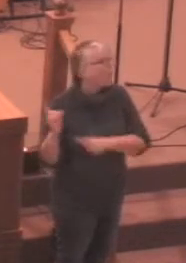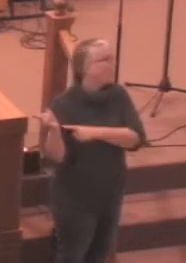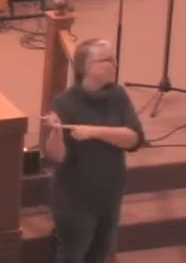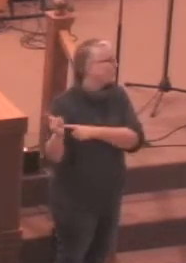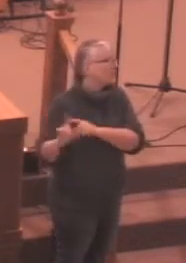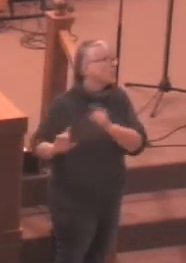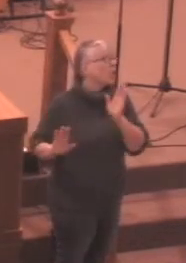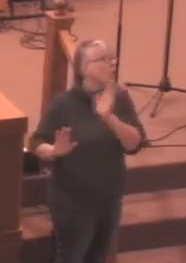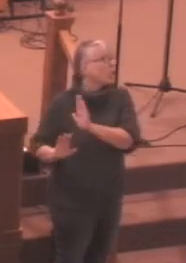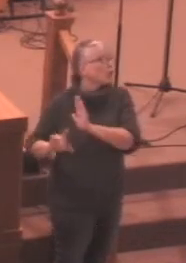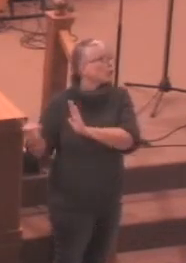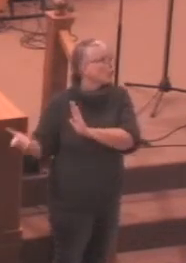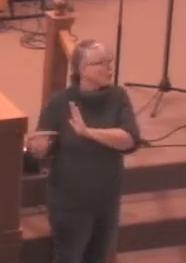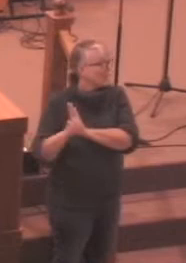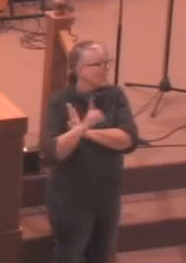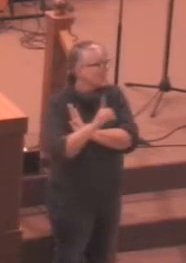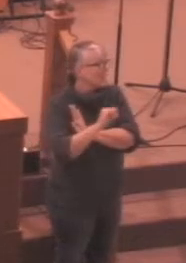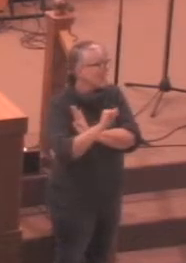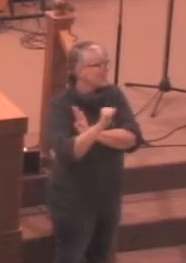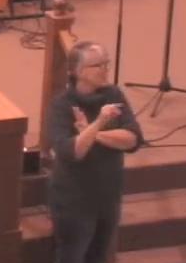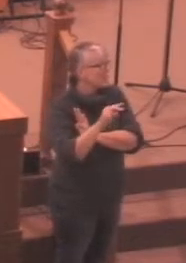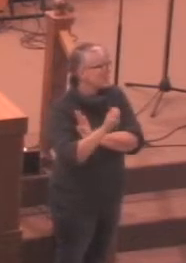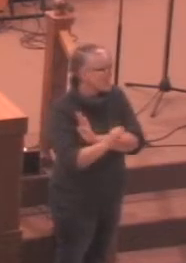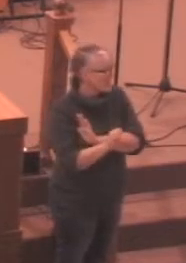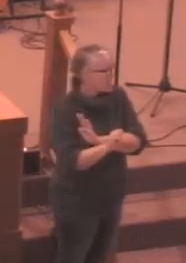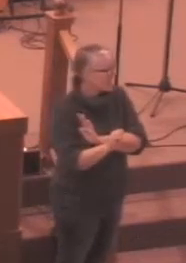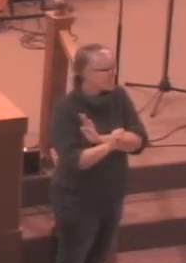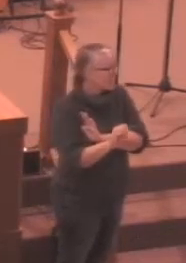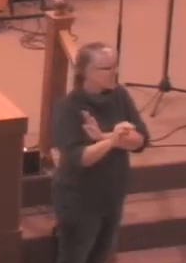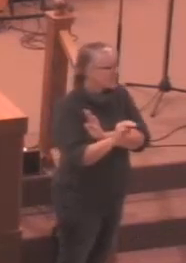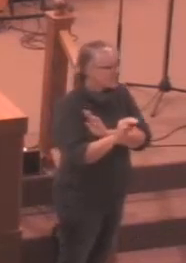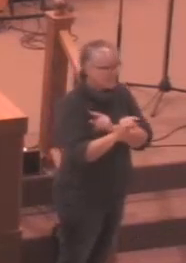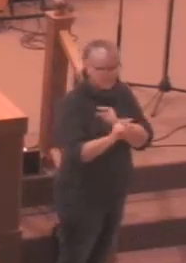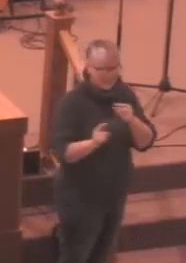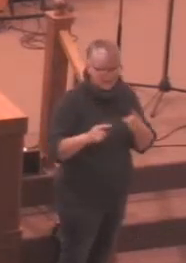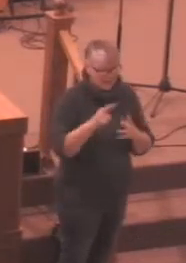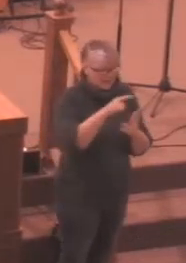turn. This is Diane, Marquita, and Rako.